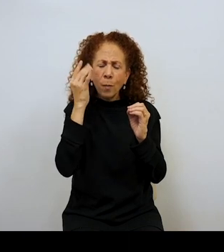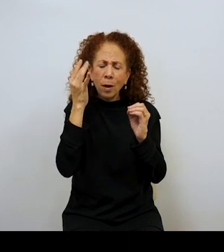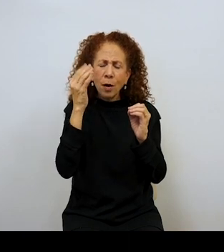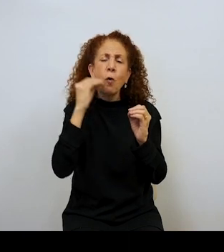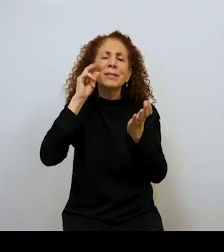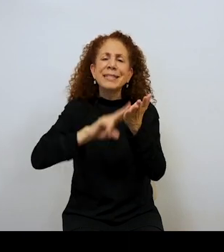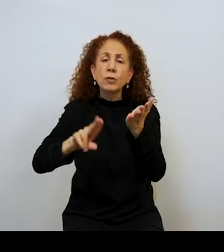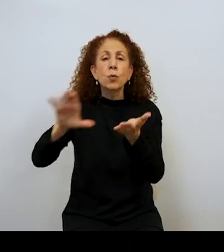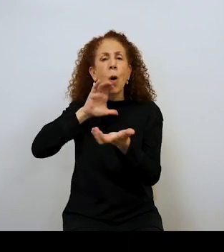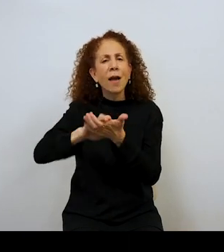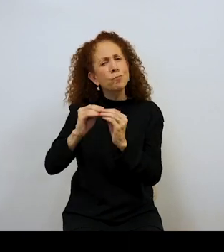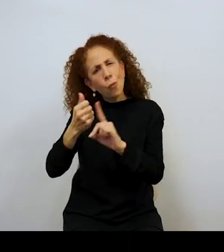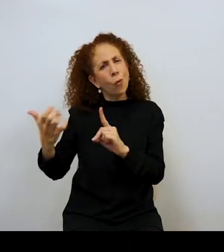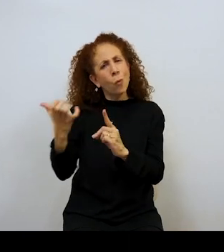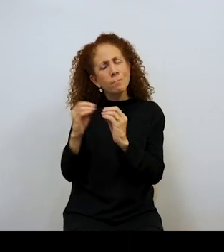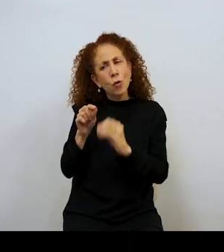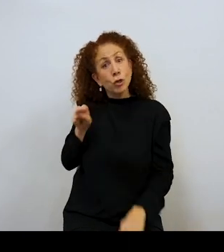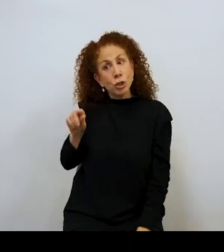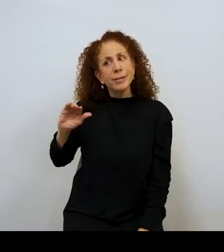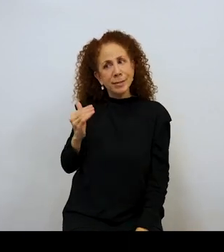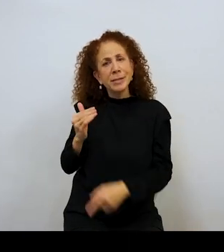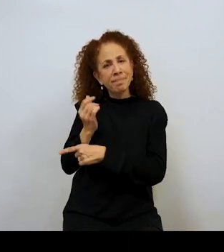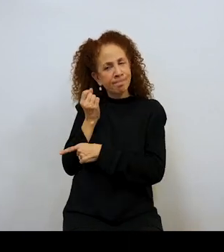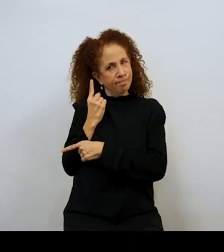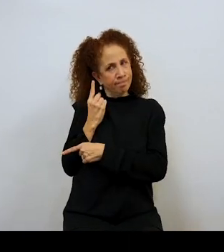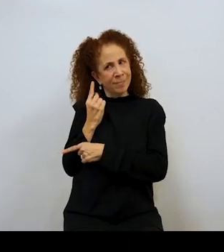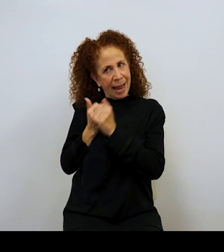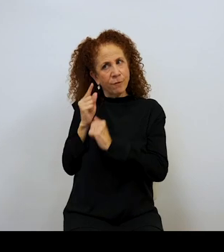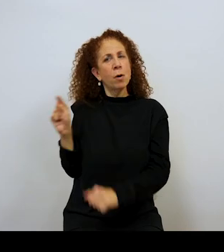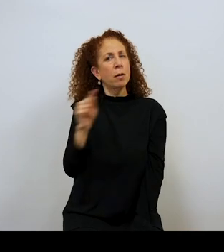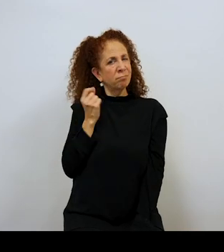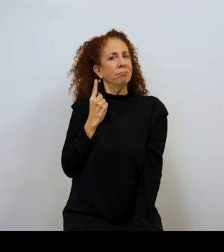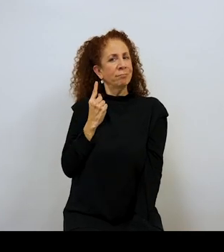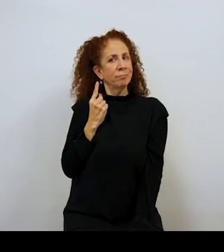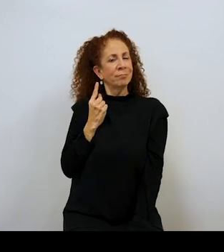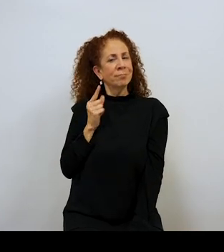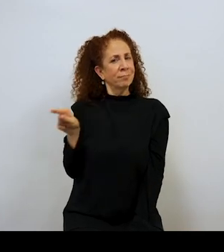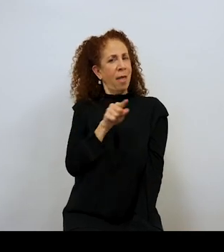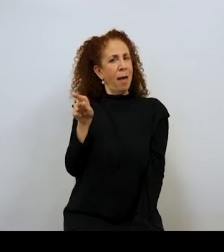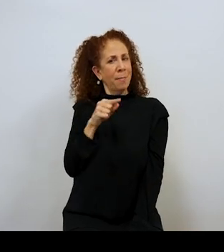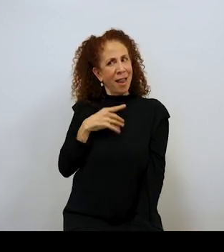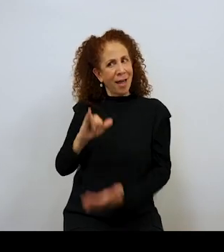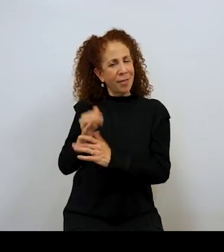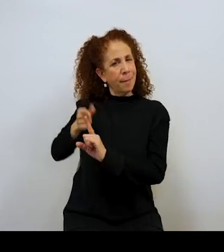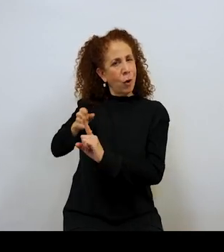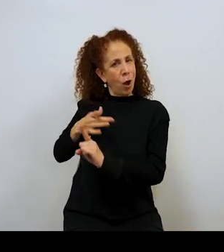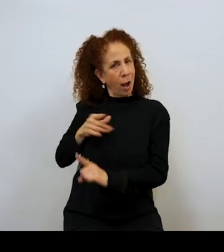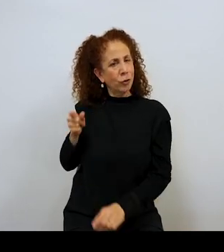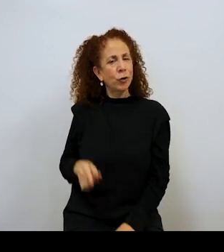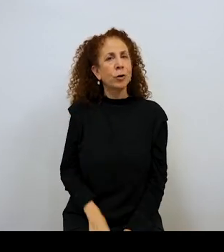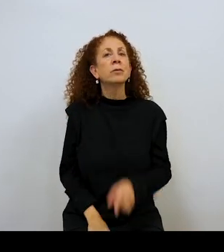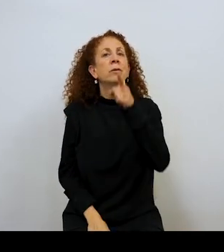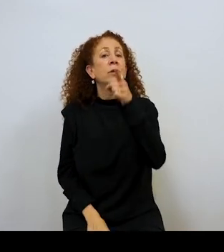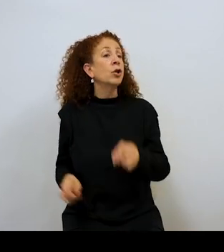the home secretary's wife, who seemed to be the one who had everybody's number. And I liked that about her. I